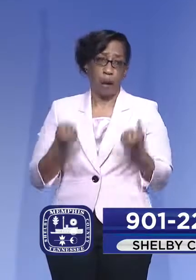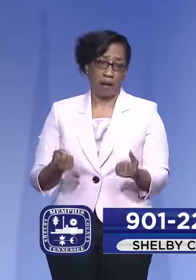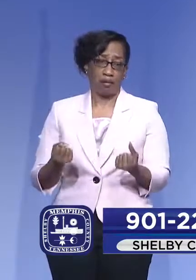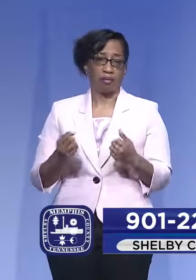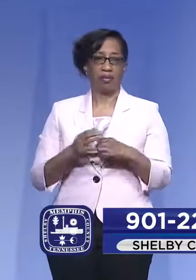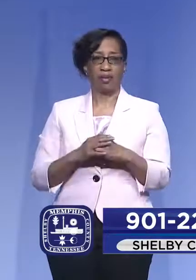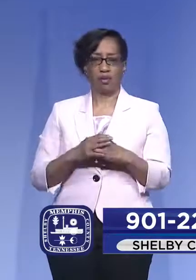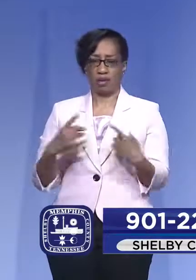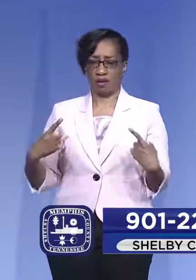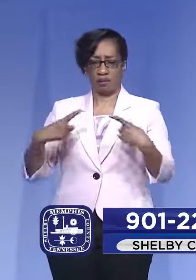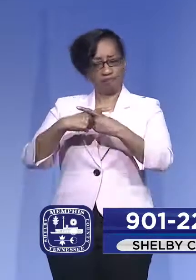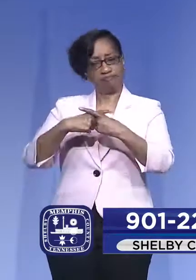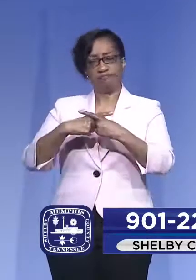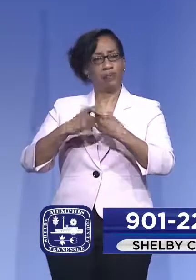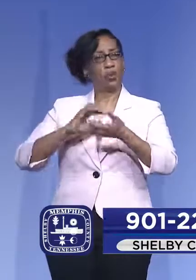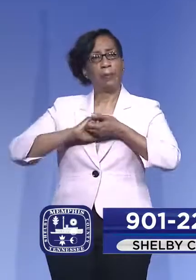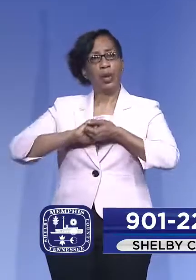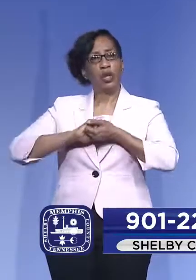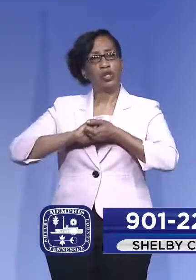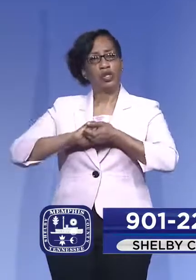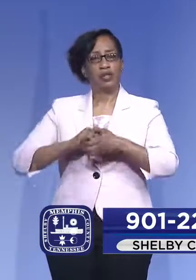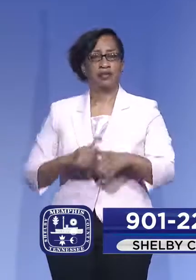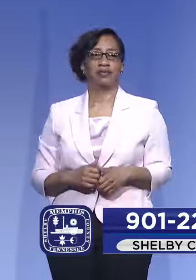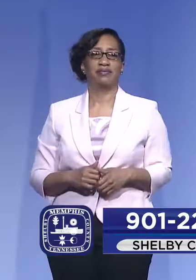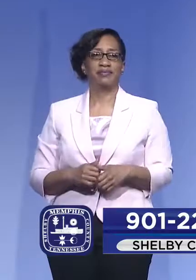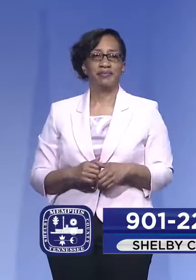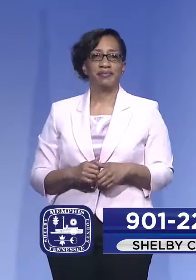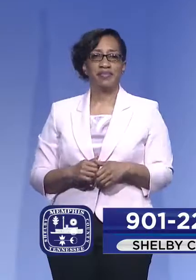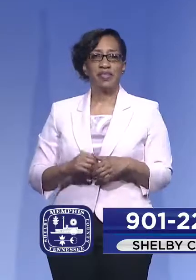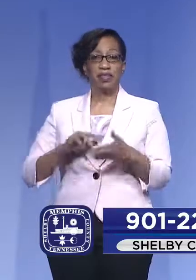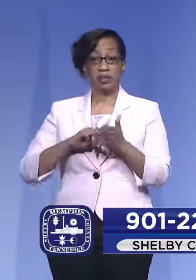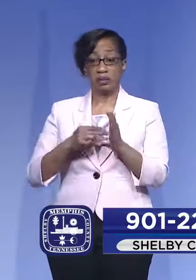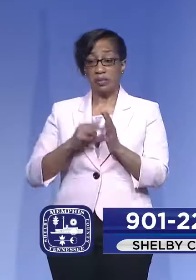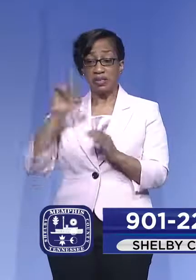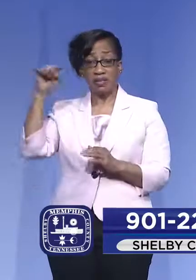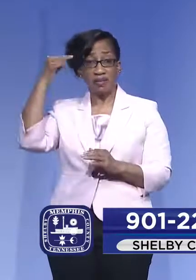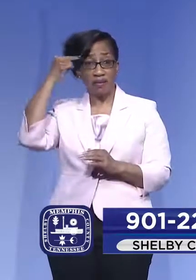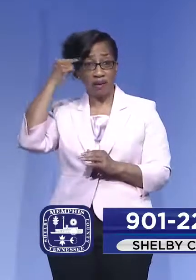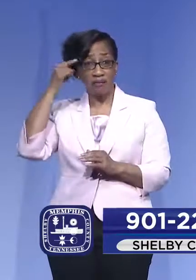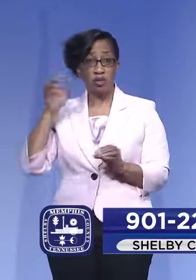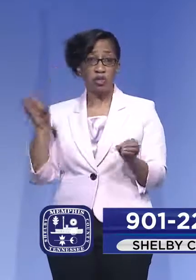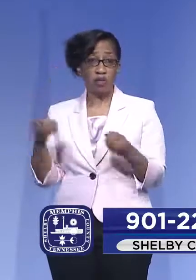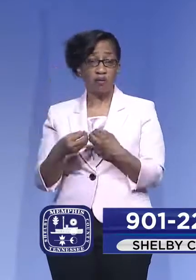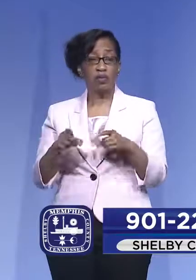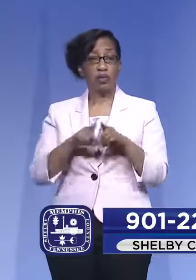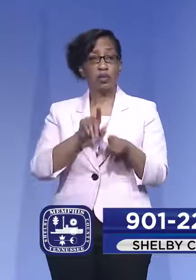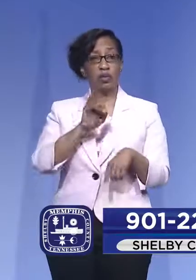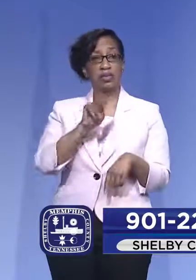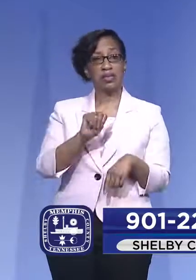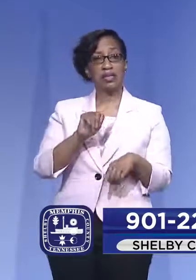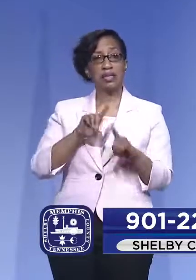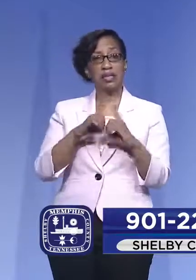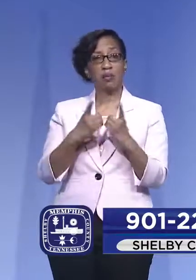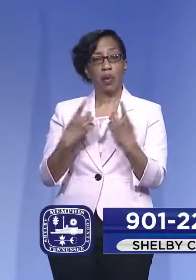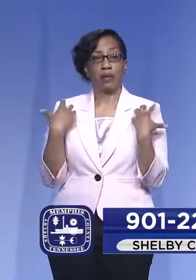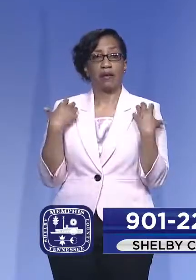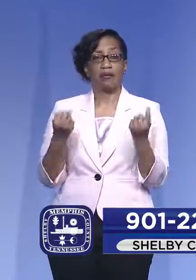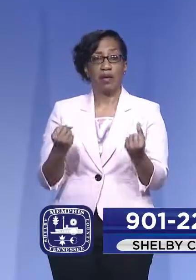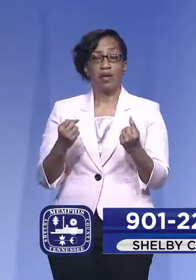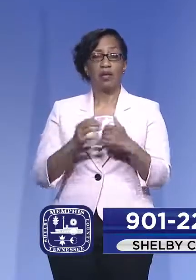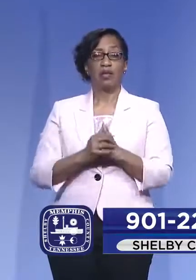We consider ourselves to be partners. And that includes with the governor's office and the Tennessee Department of Health. What